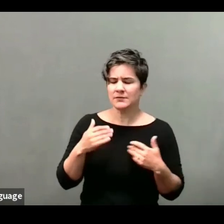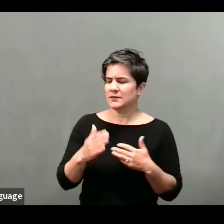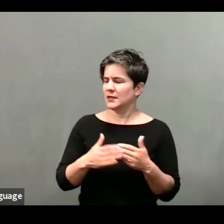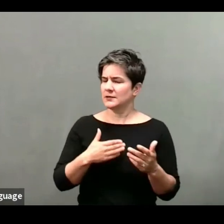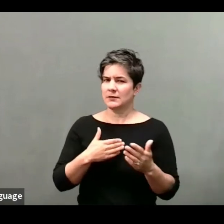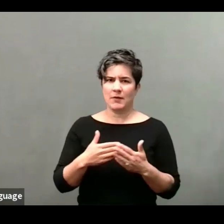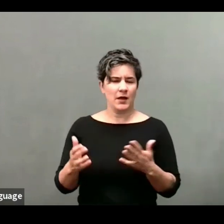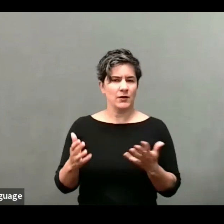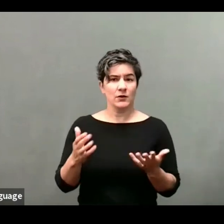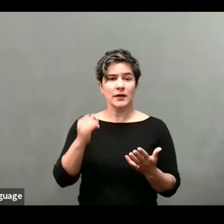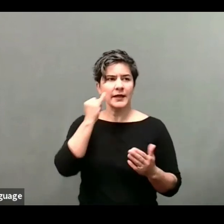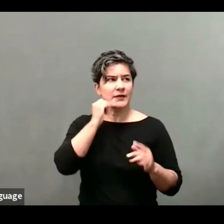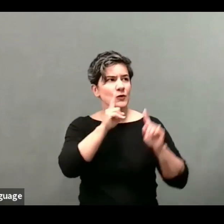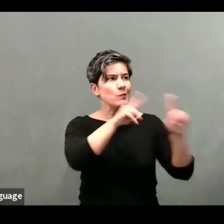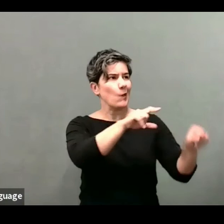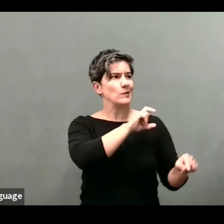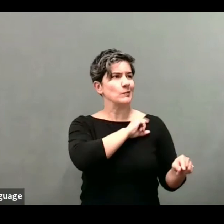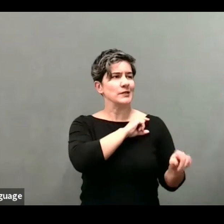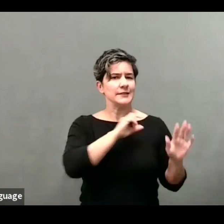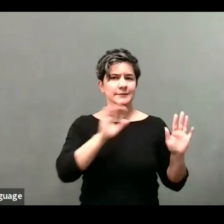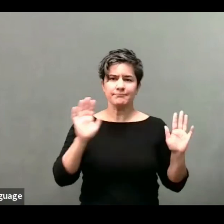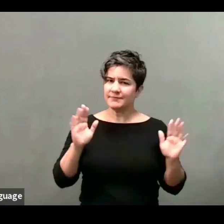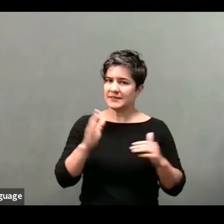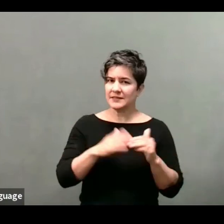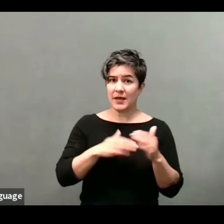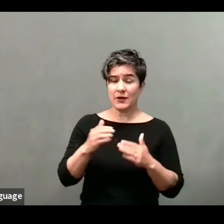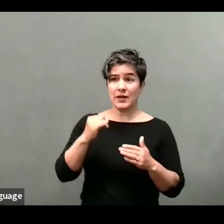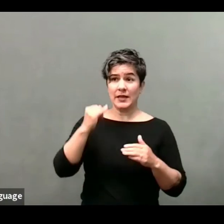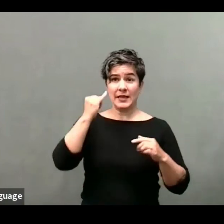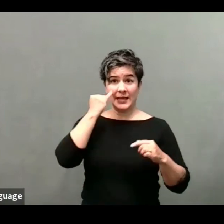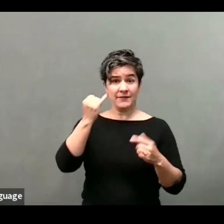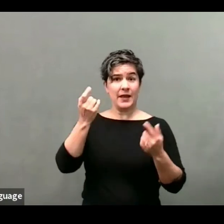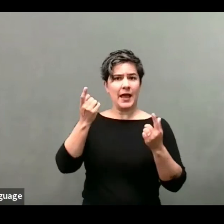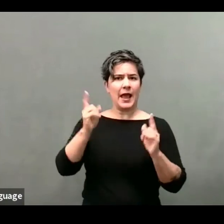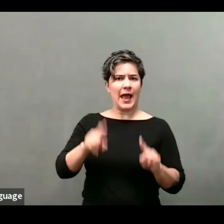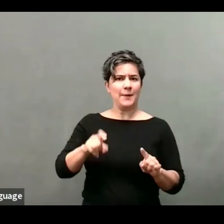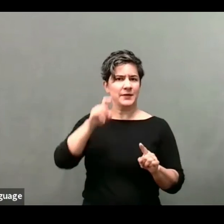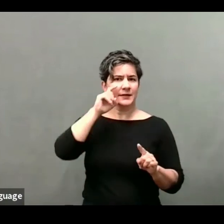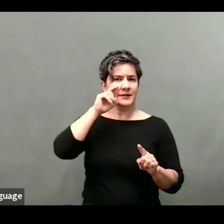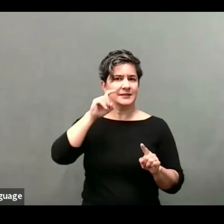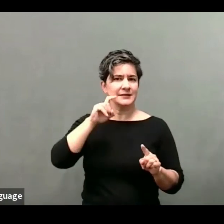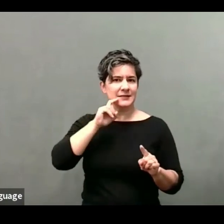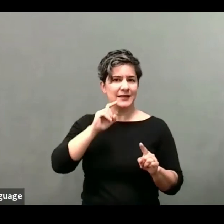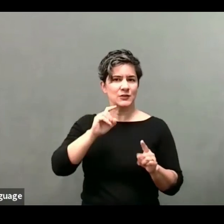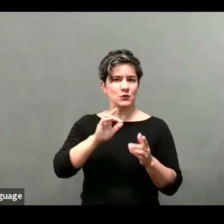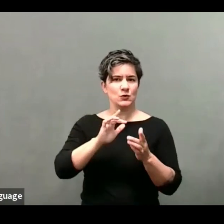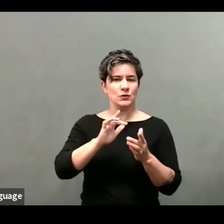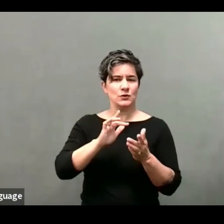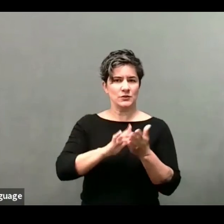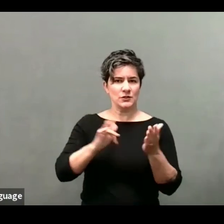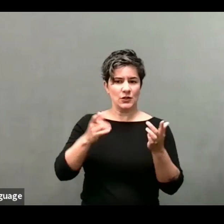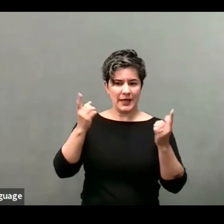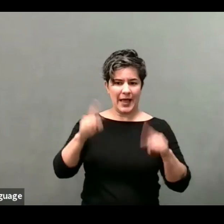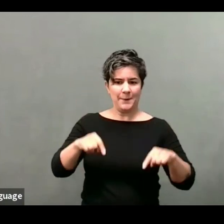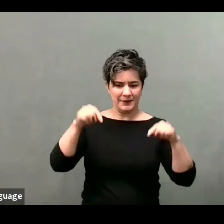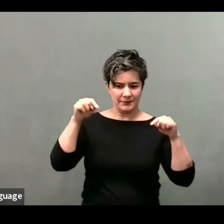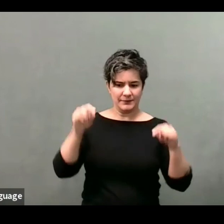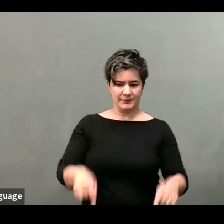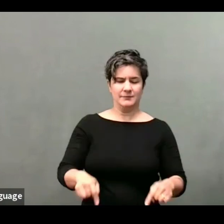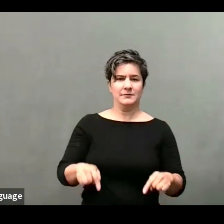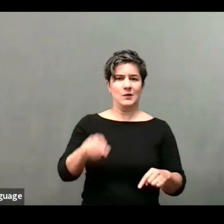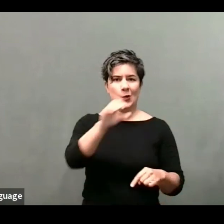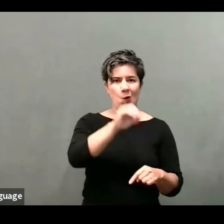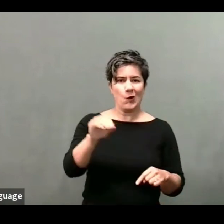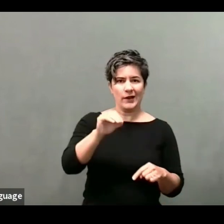It doesn't matter if they're reporting to police or not. As long as they were sexually assaulted within the borders of Oregon and it was within the past